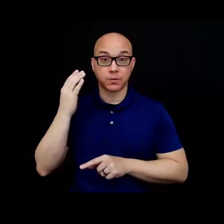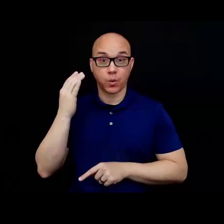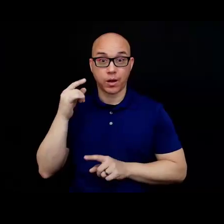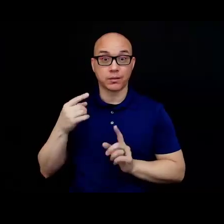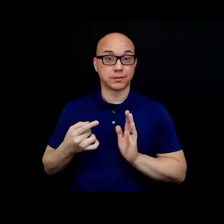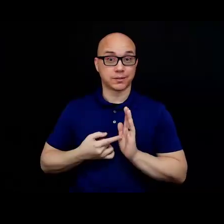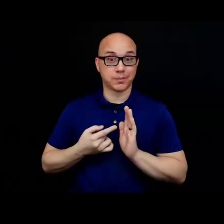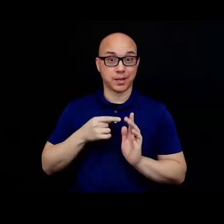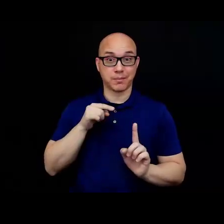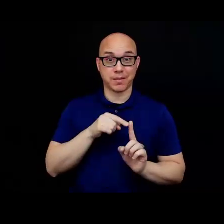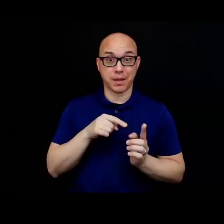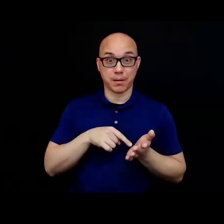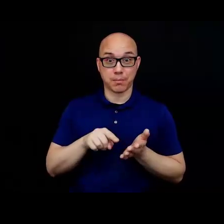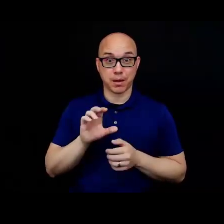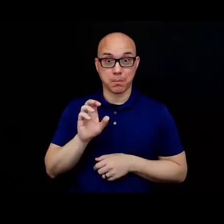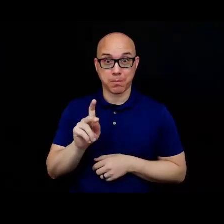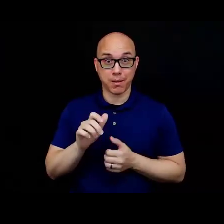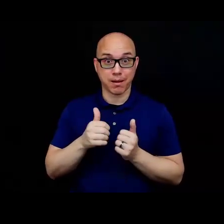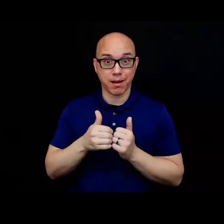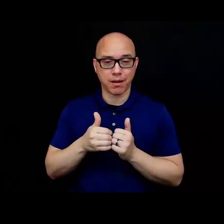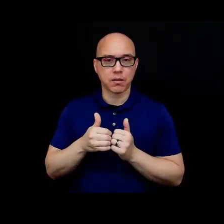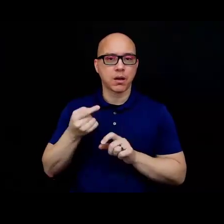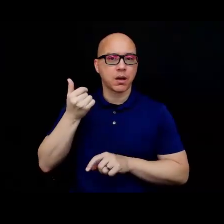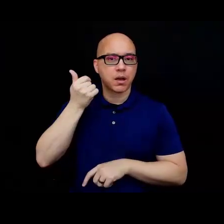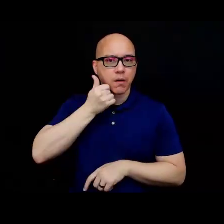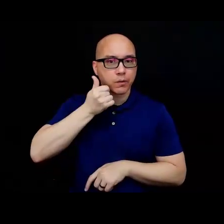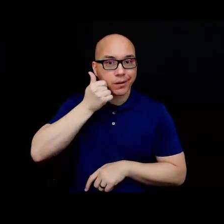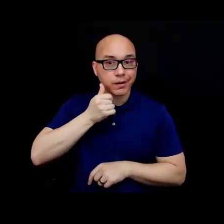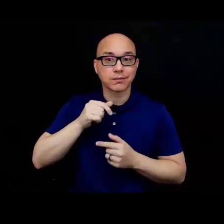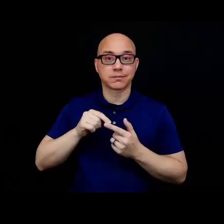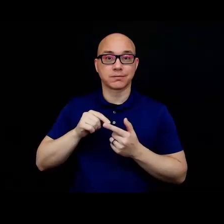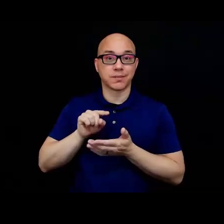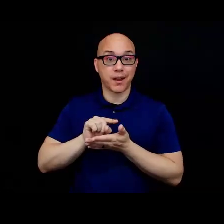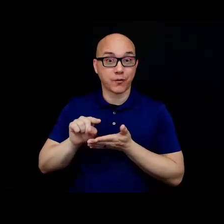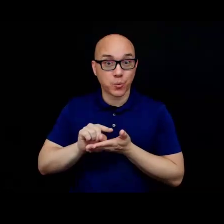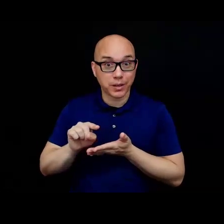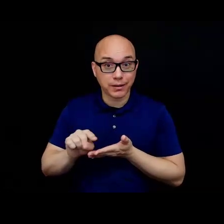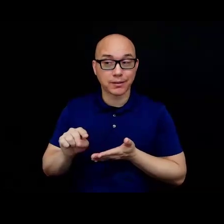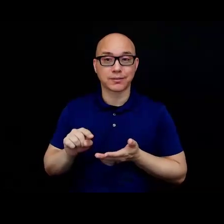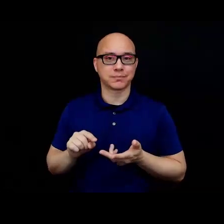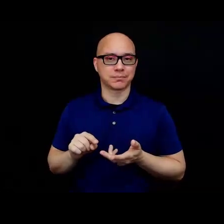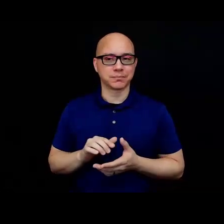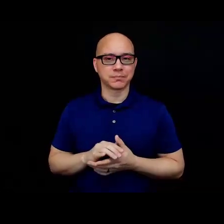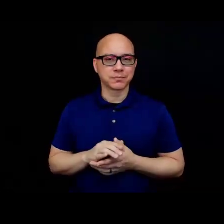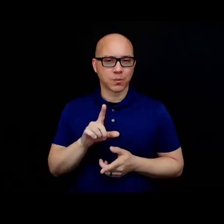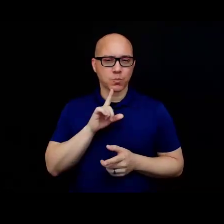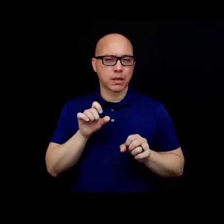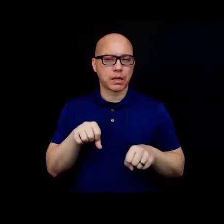they're weekly payments, and it really hurts your cash. Um, you know,